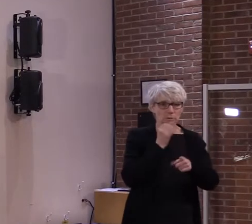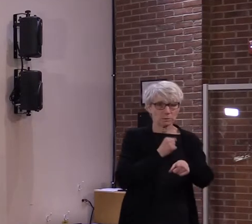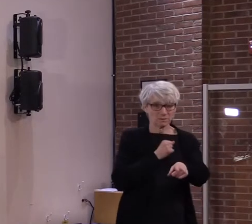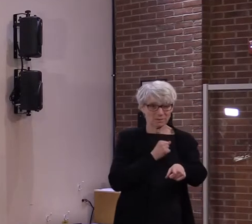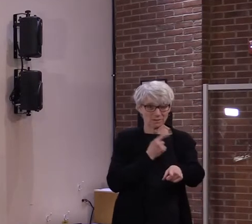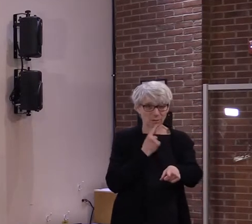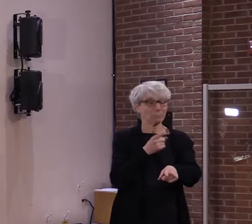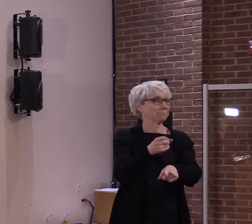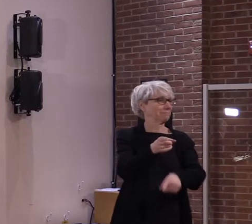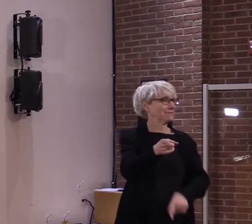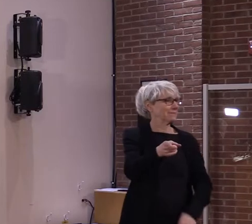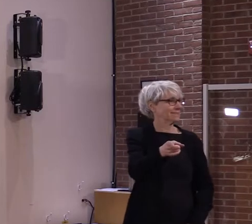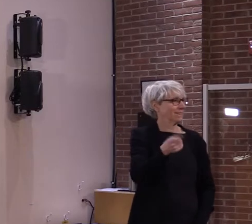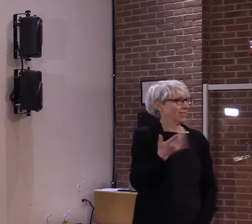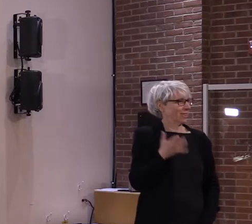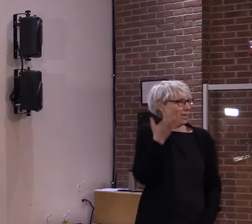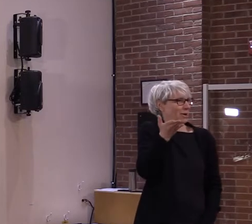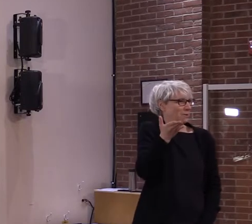been